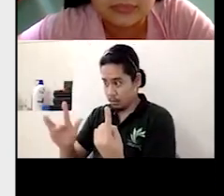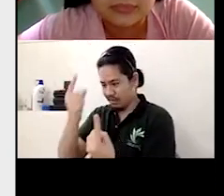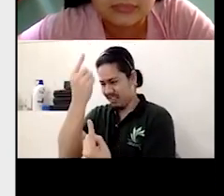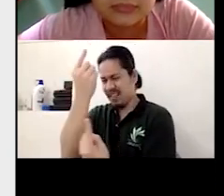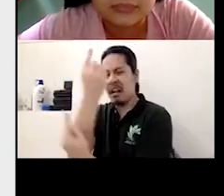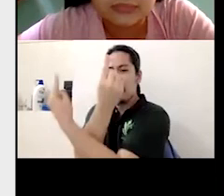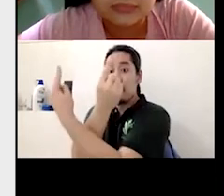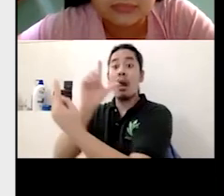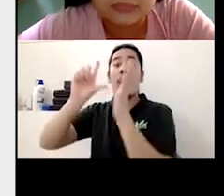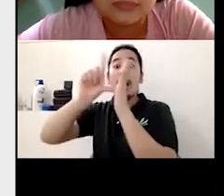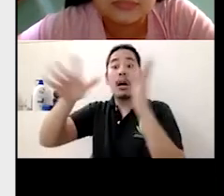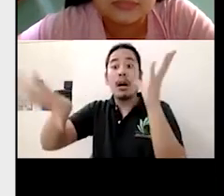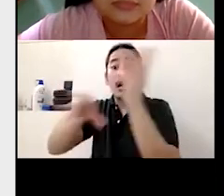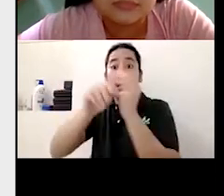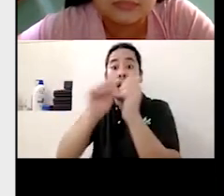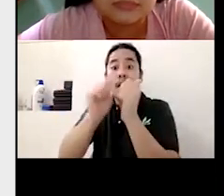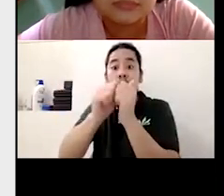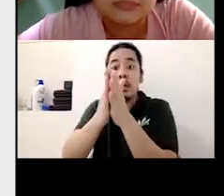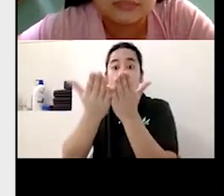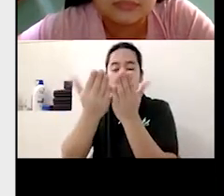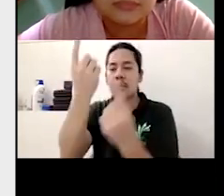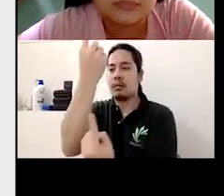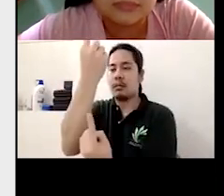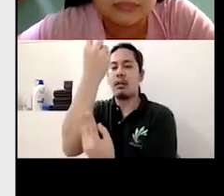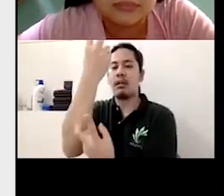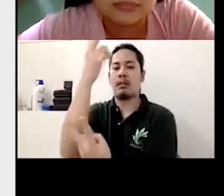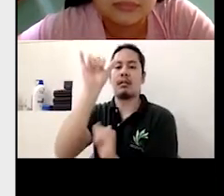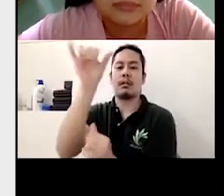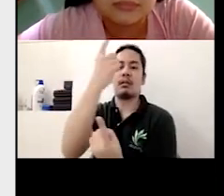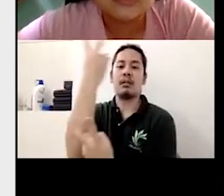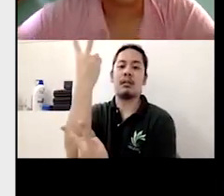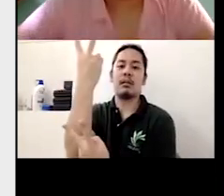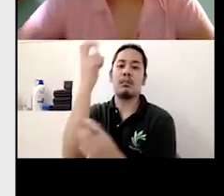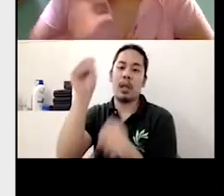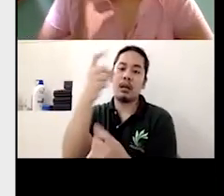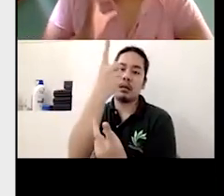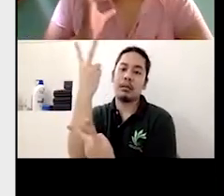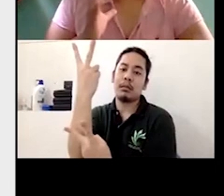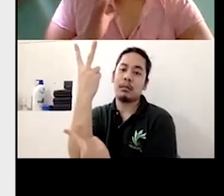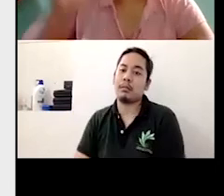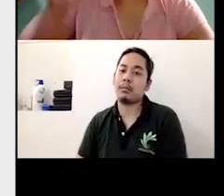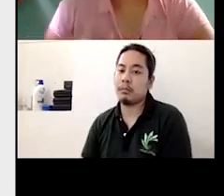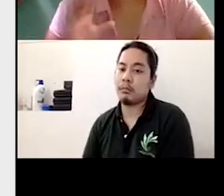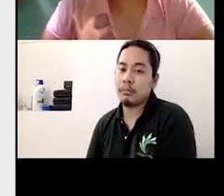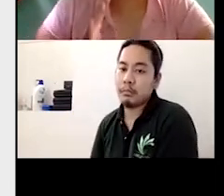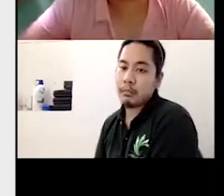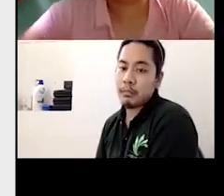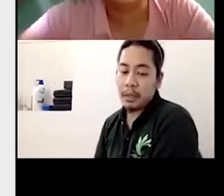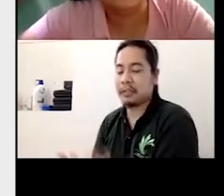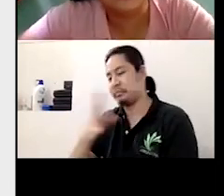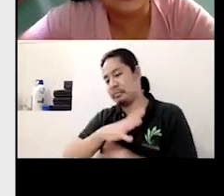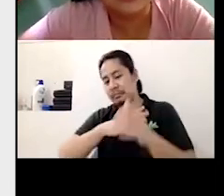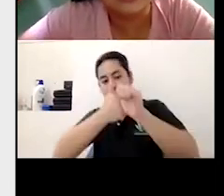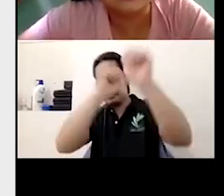I think he's saying something. Then maybe we can organize it by columns then, as opposed to it going from left to right.